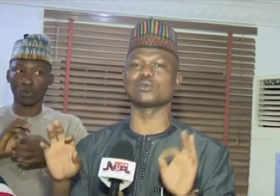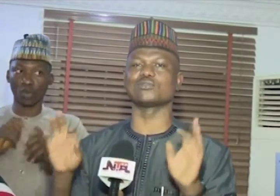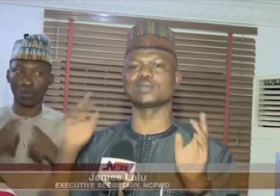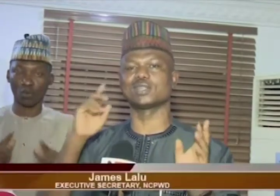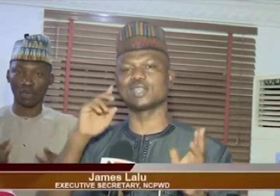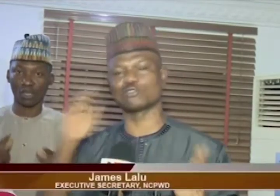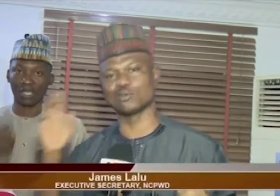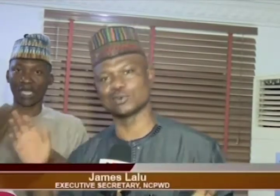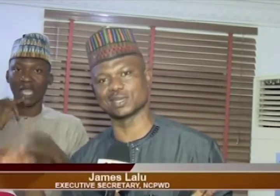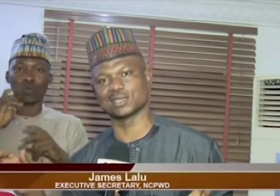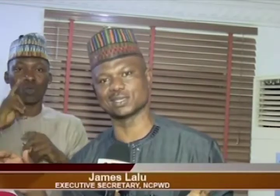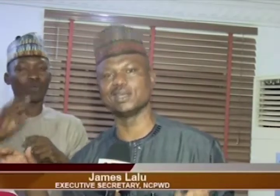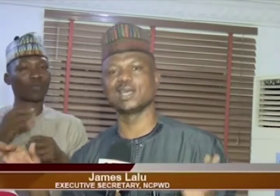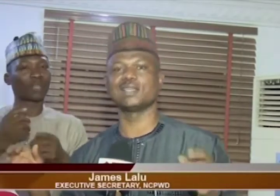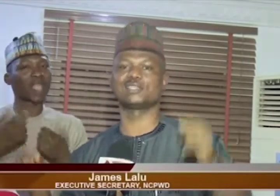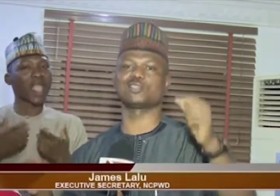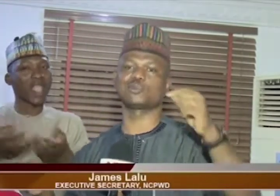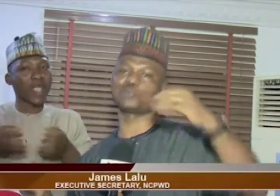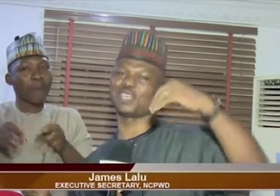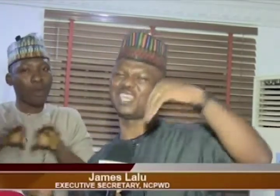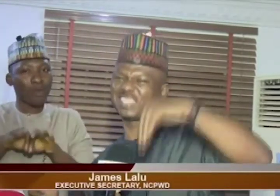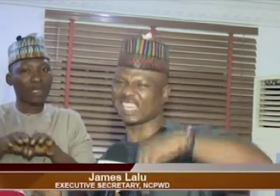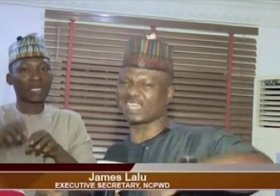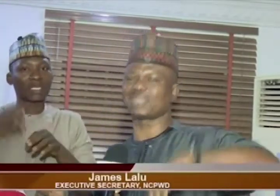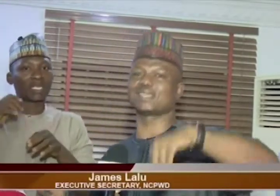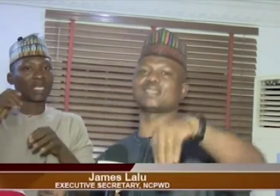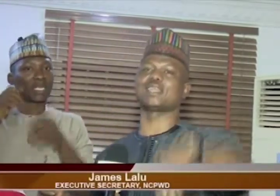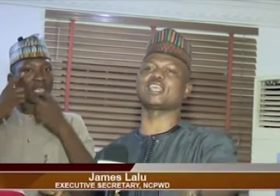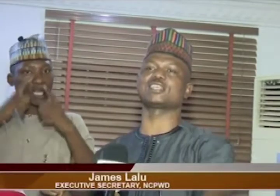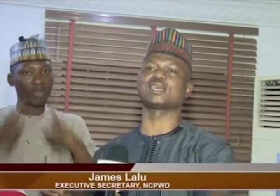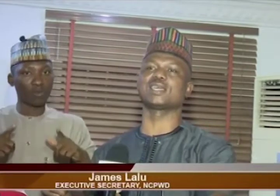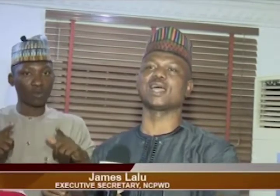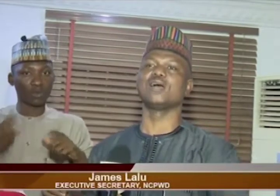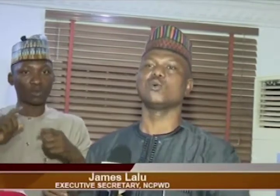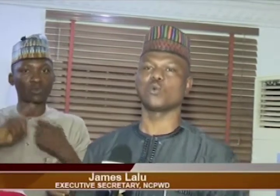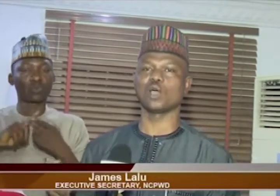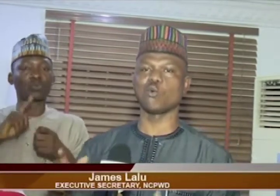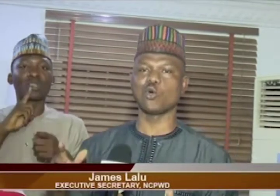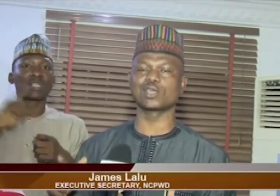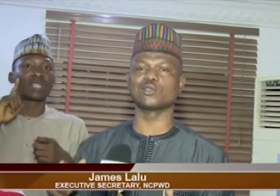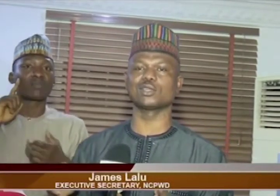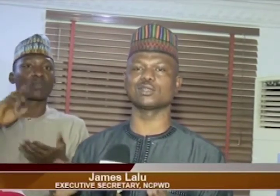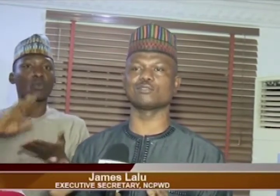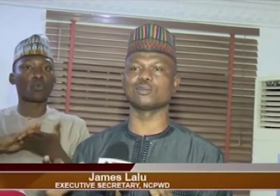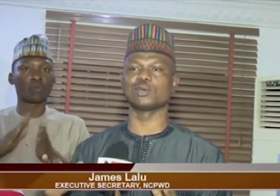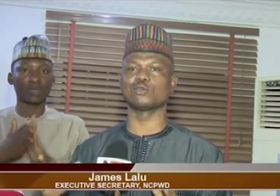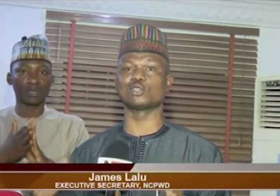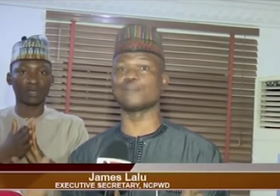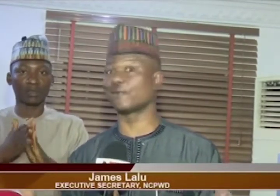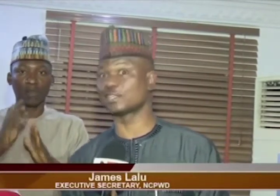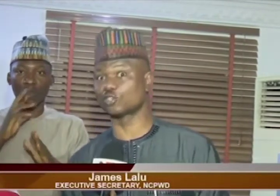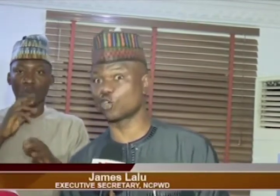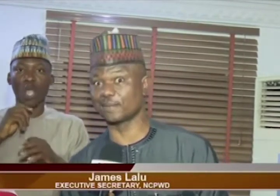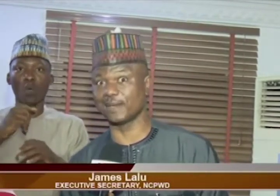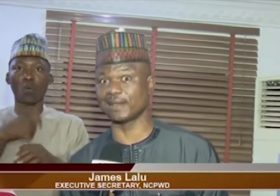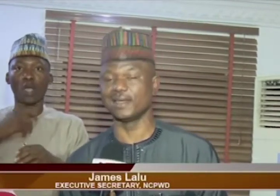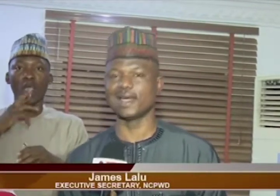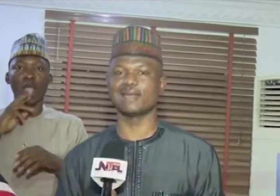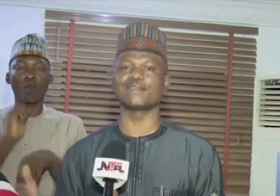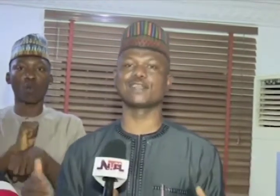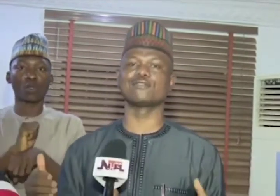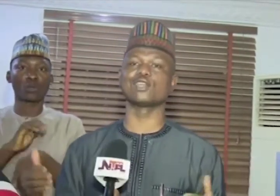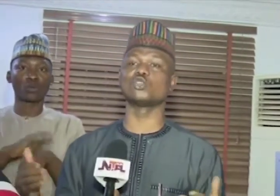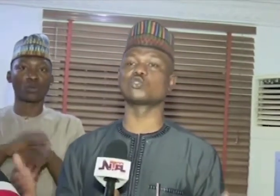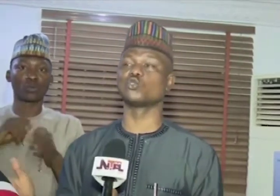languages for the deaf community and it is supposed to be integrated in Nigeria. We are working on the development of this policy document